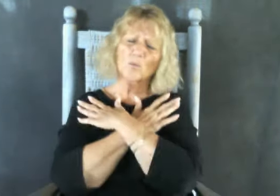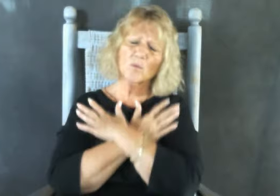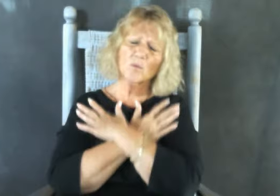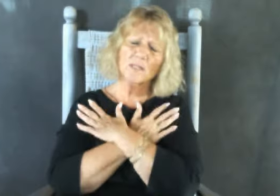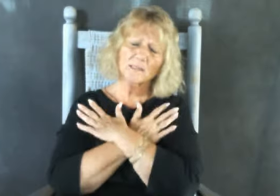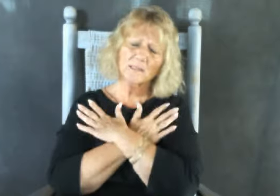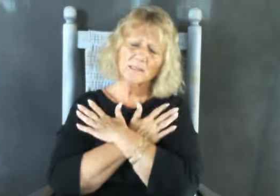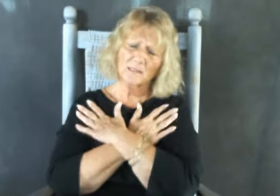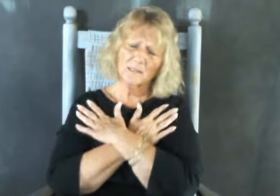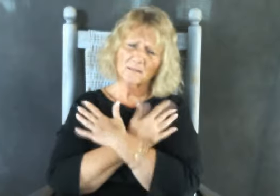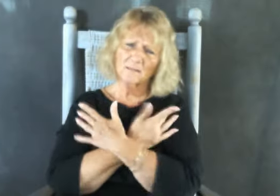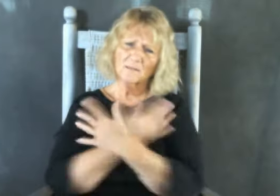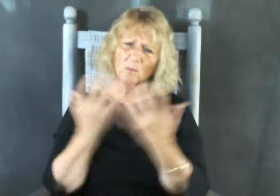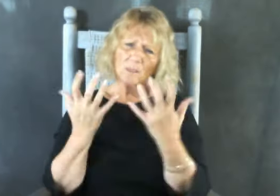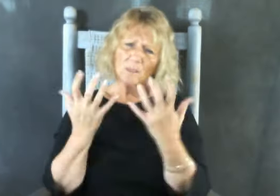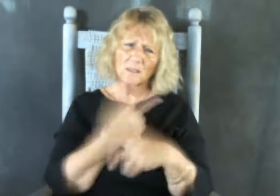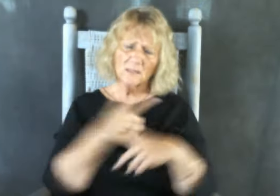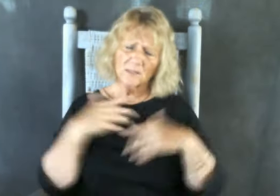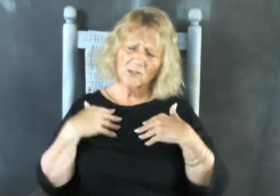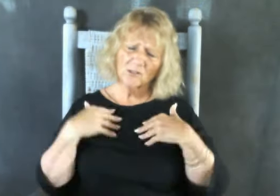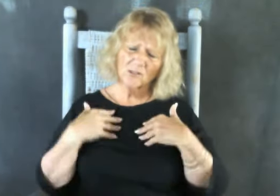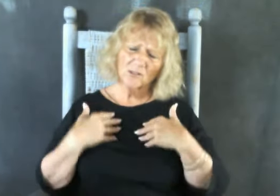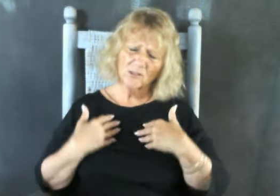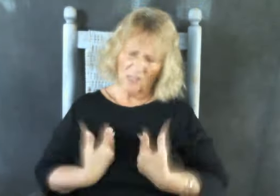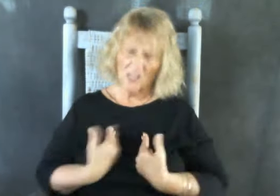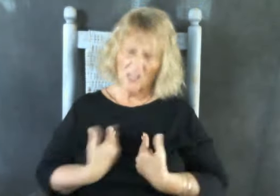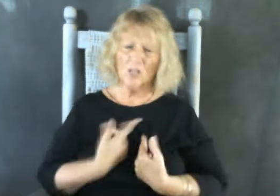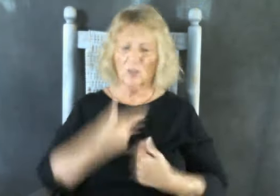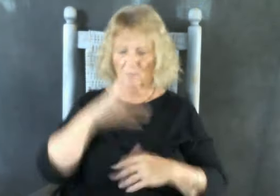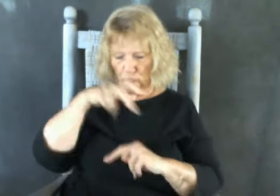And once again, we want to take you back and stand here to the ceremony. Thank you.